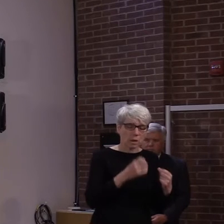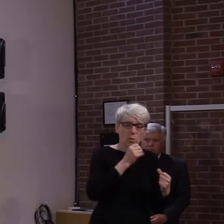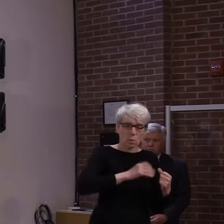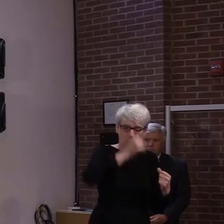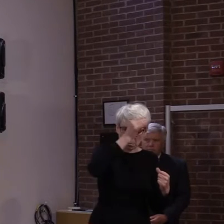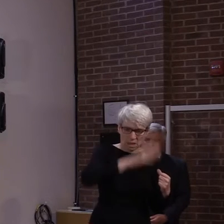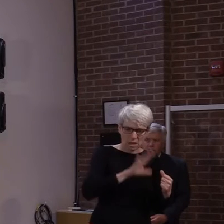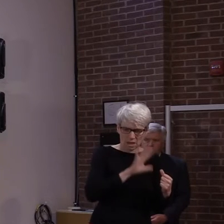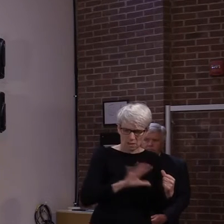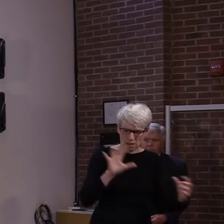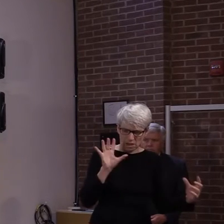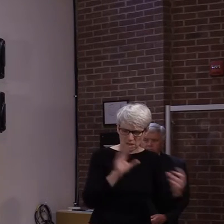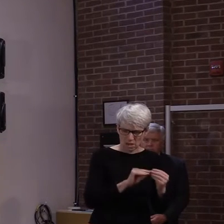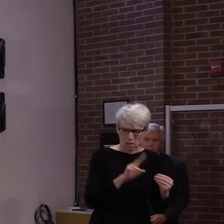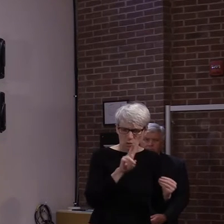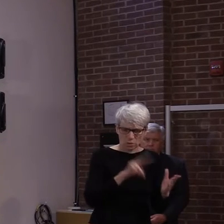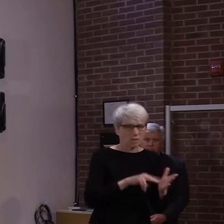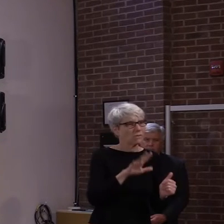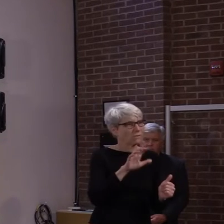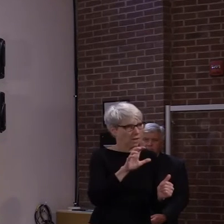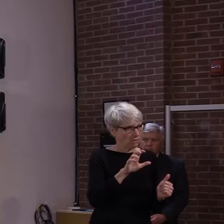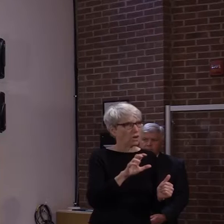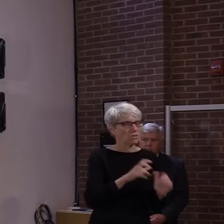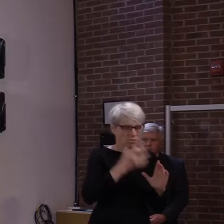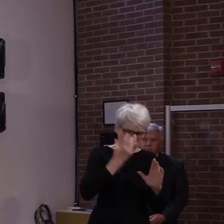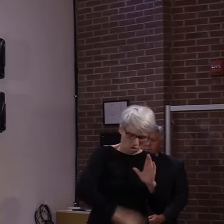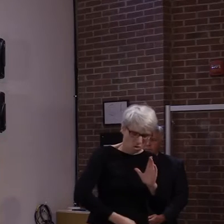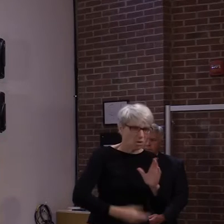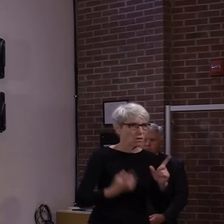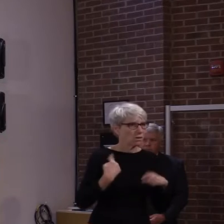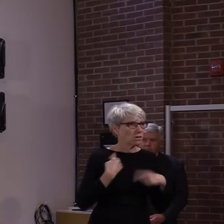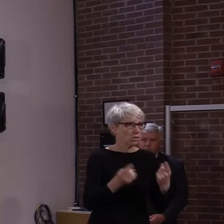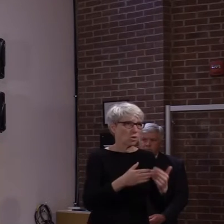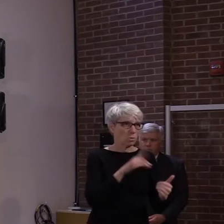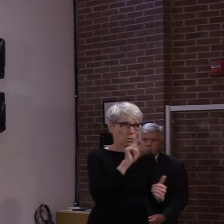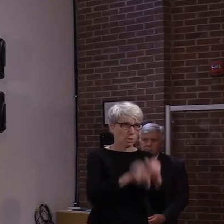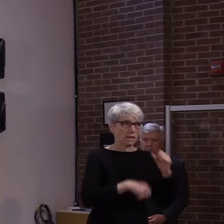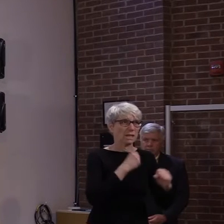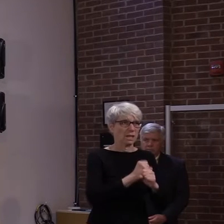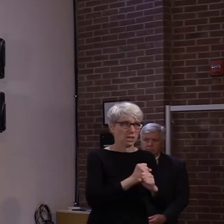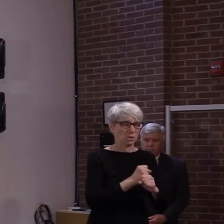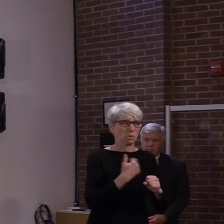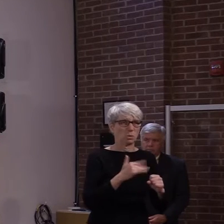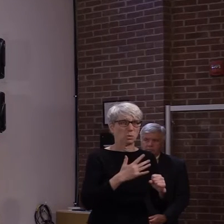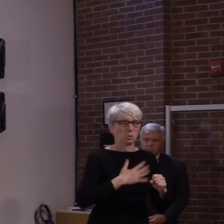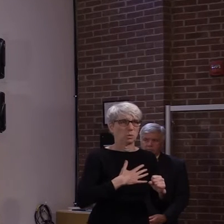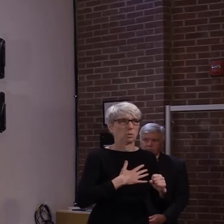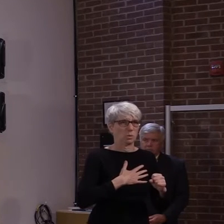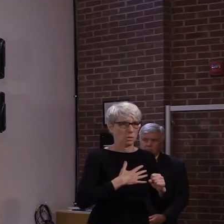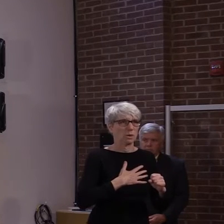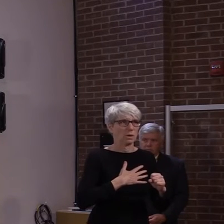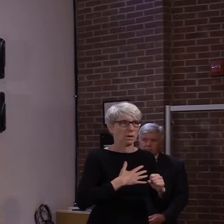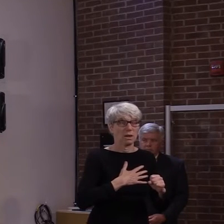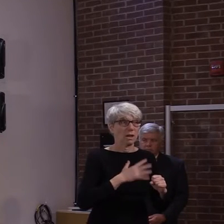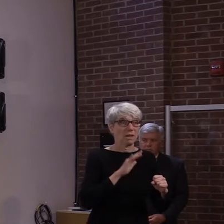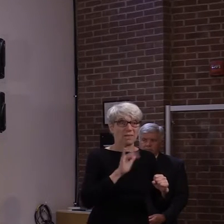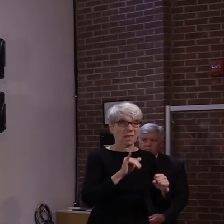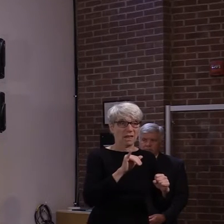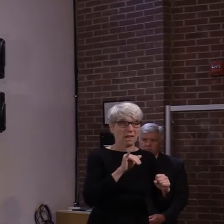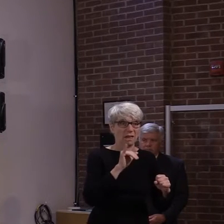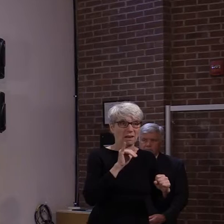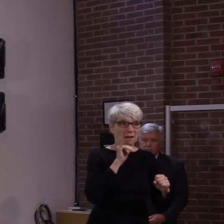I believe we lost about 2,500 over the last almost 20 years, and that wasn't the end of